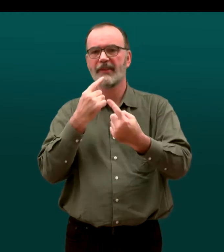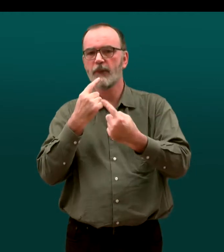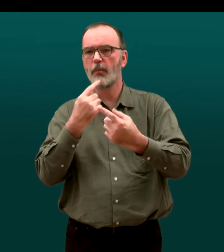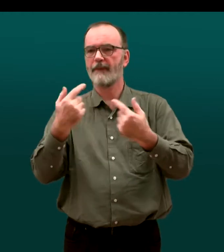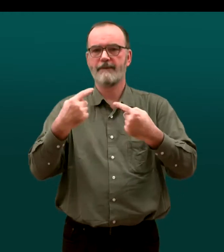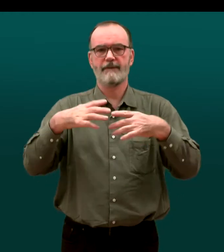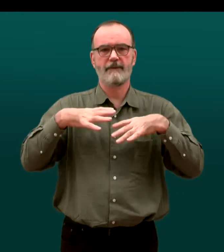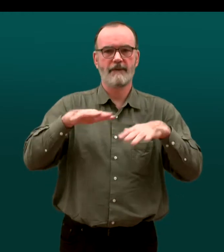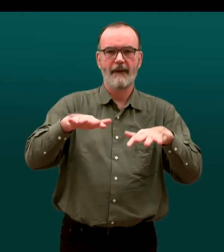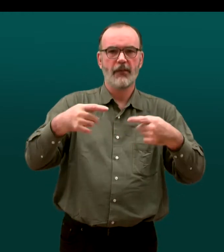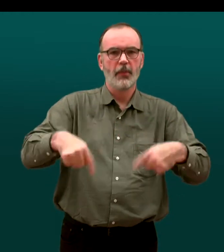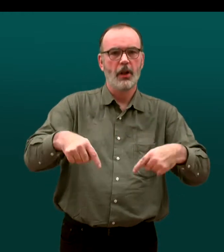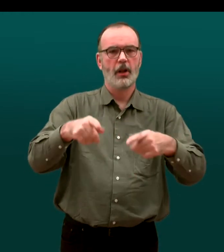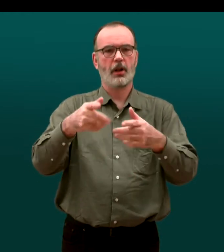in BSL.